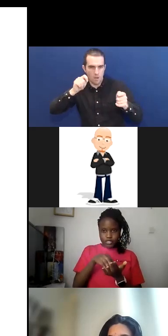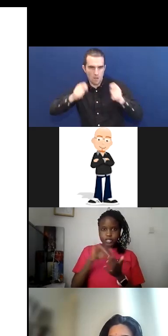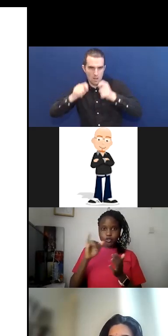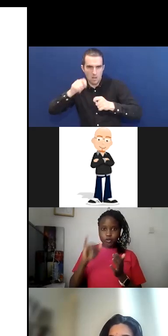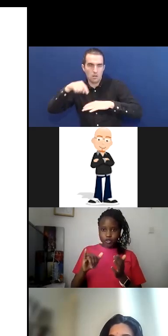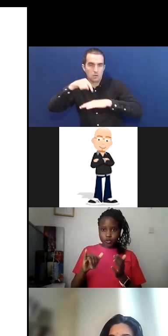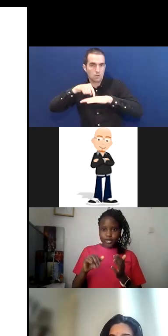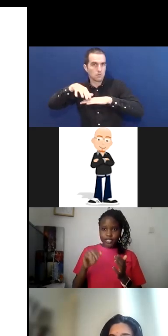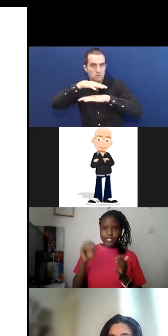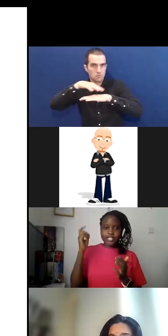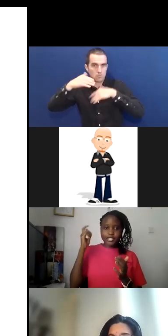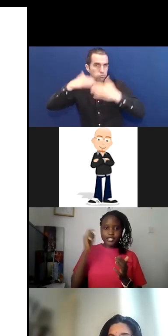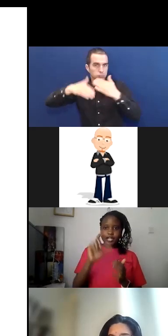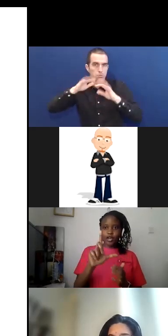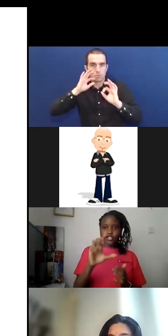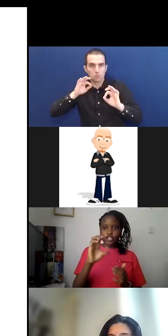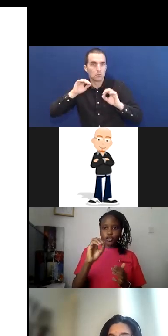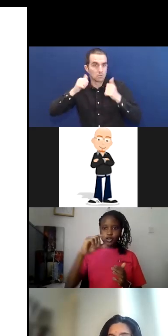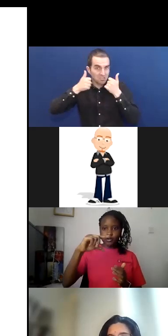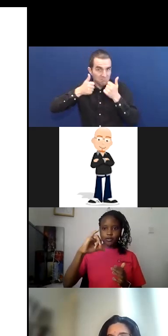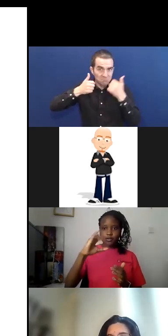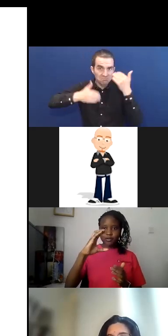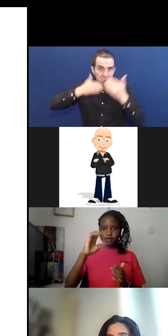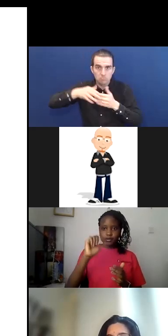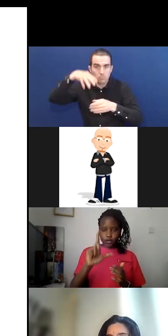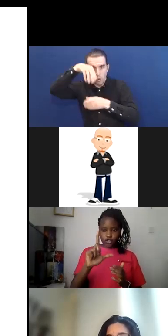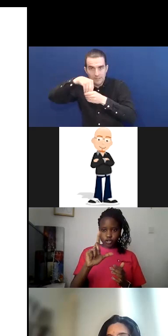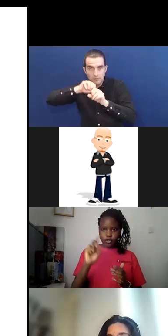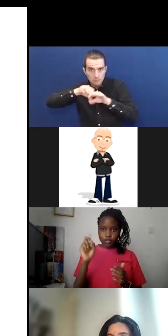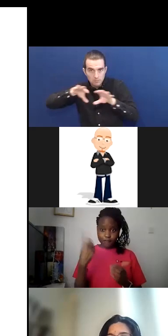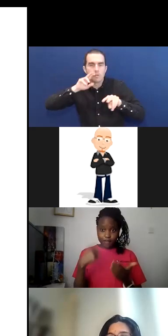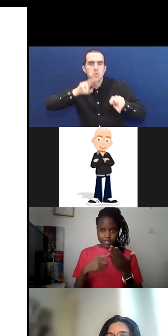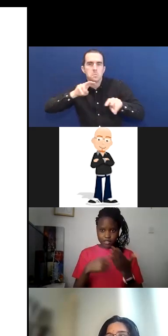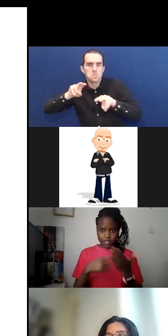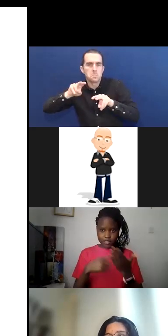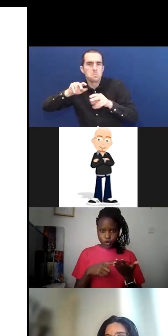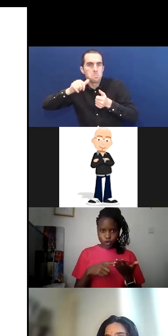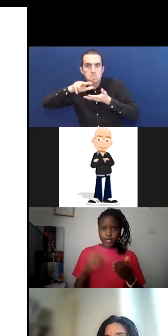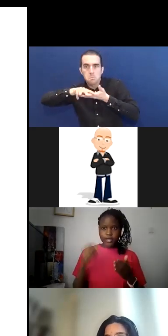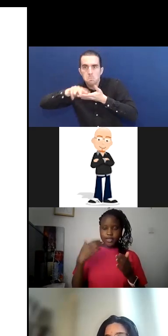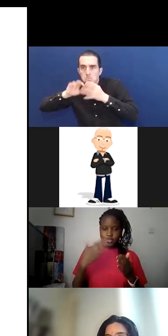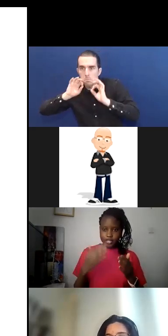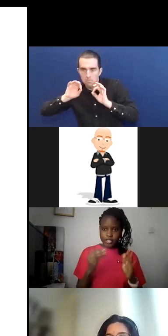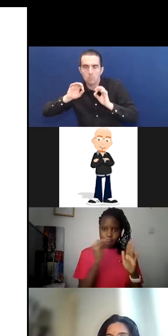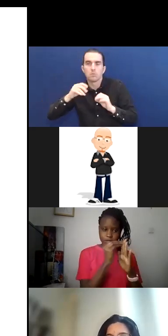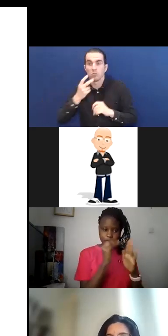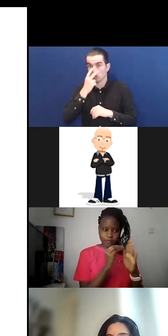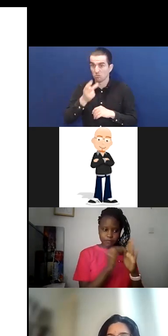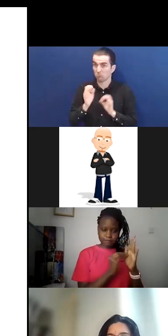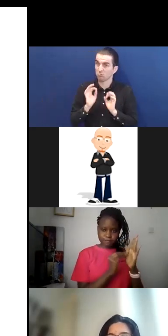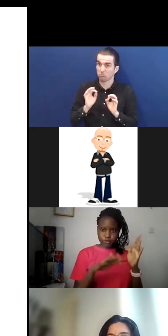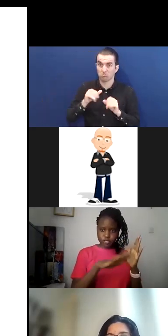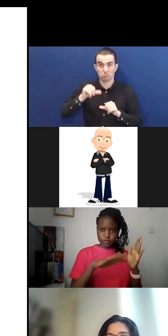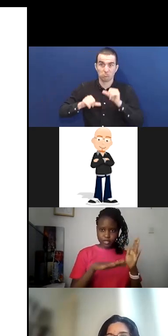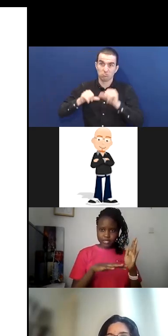quite pragmatic, but in the first discussions, it seems that things are sort of put into place afterwards. And the main